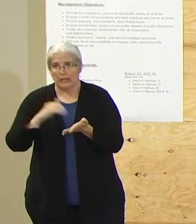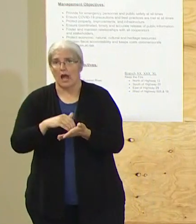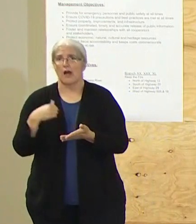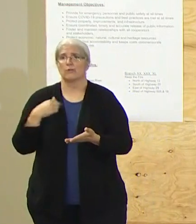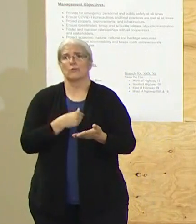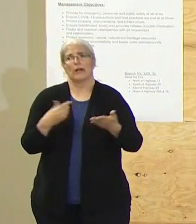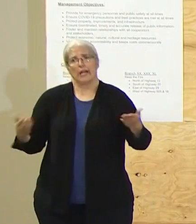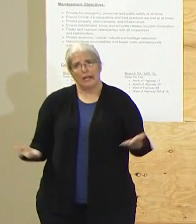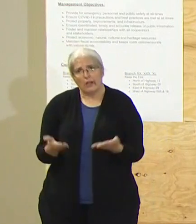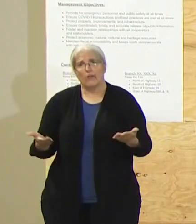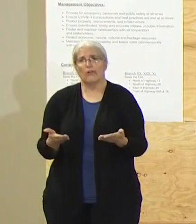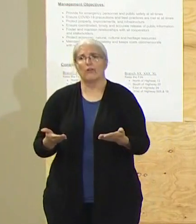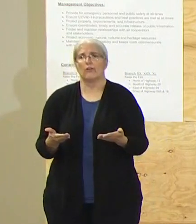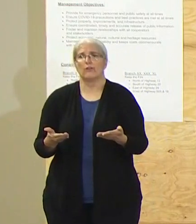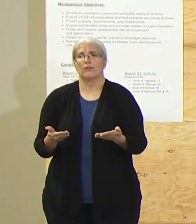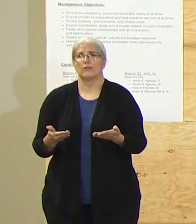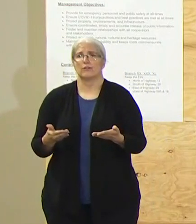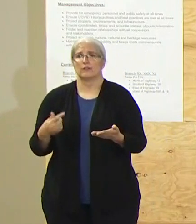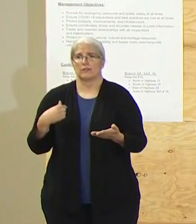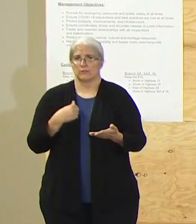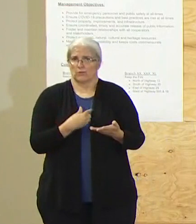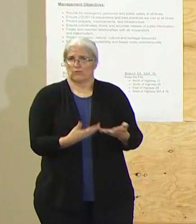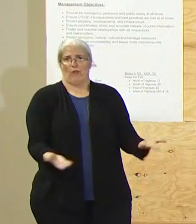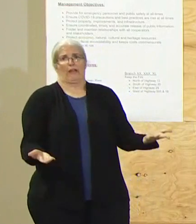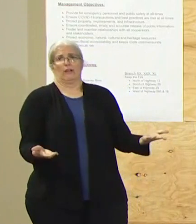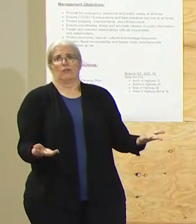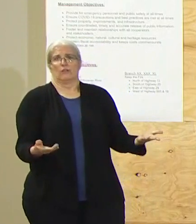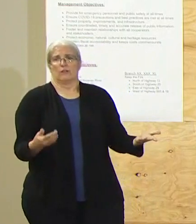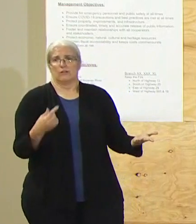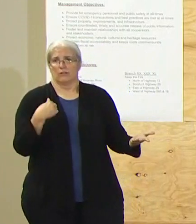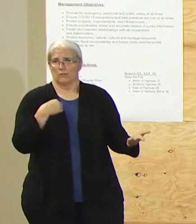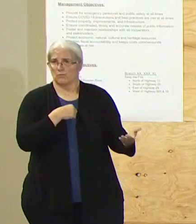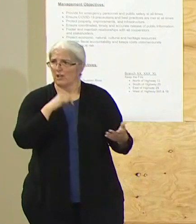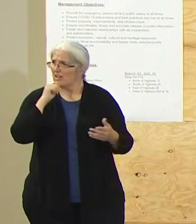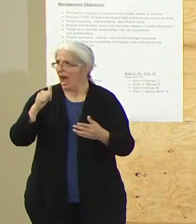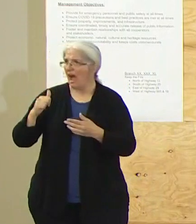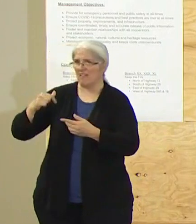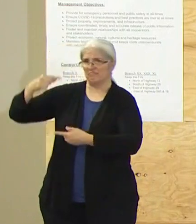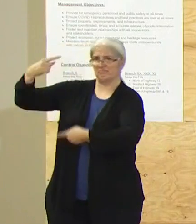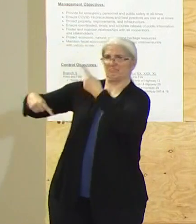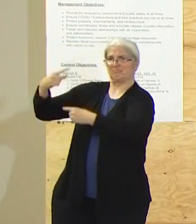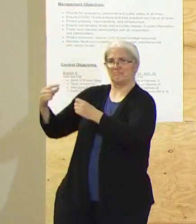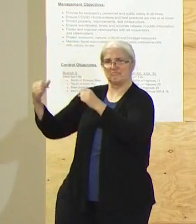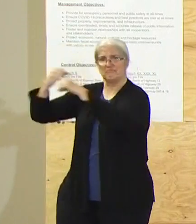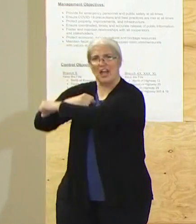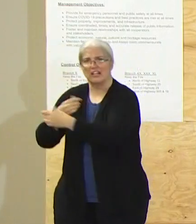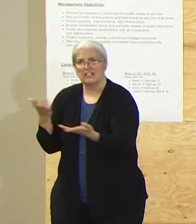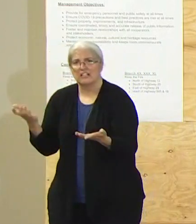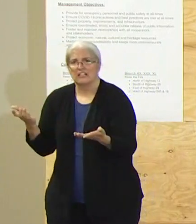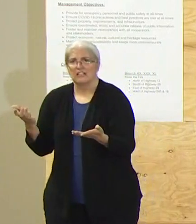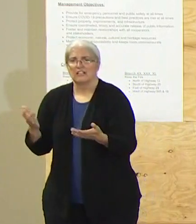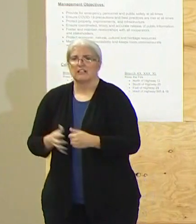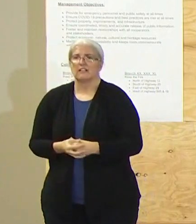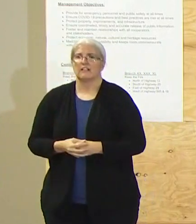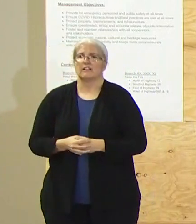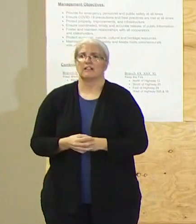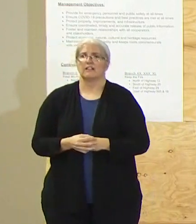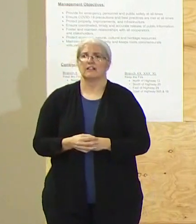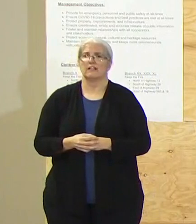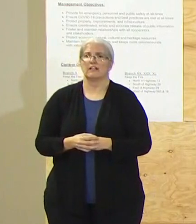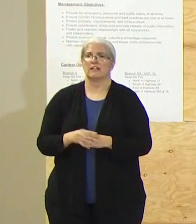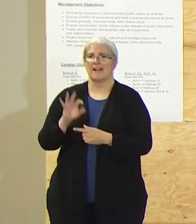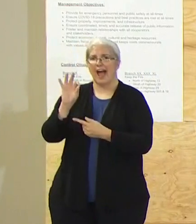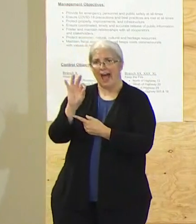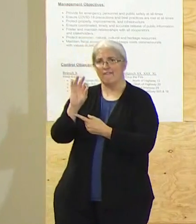open hand, not a closed fist, and we will complement, as we should, the support we've received on the FMAG requests and the support